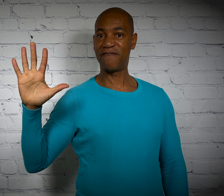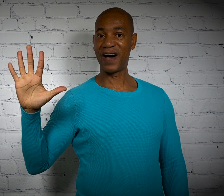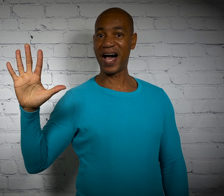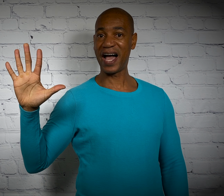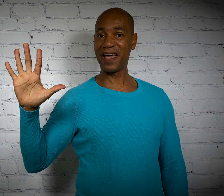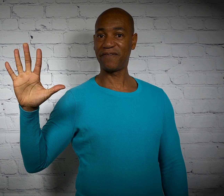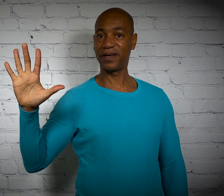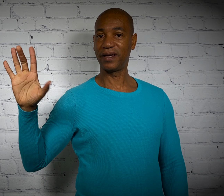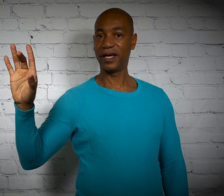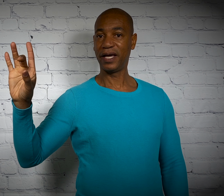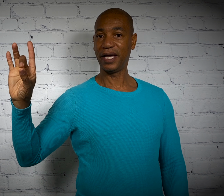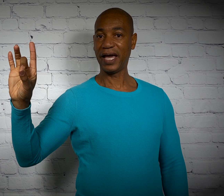85,